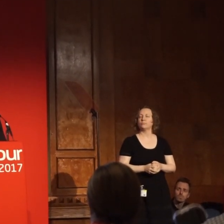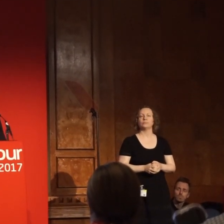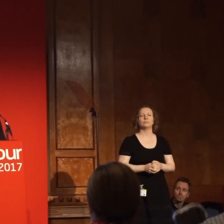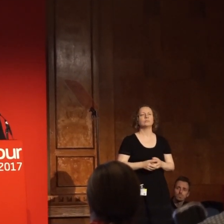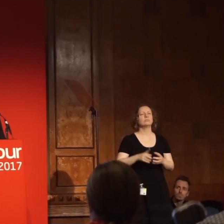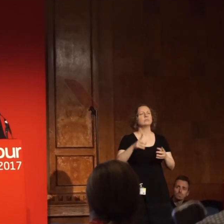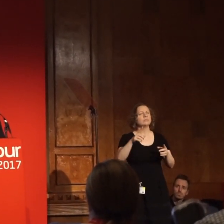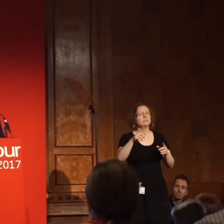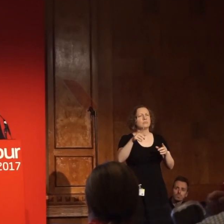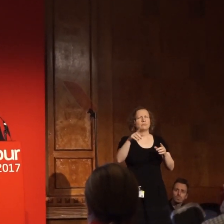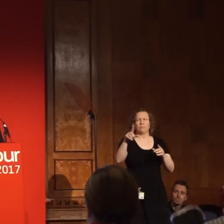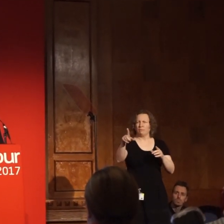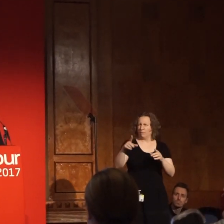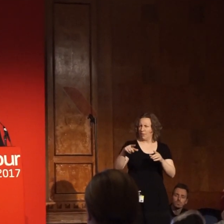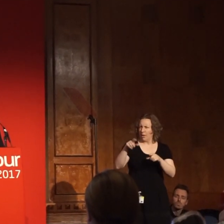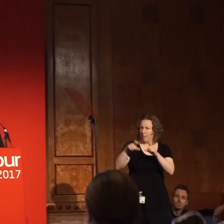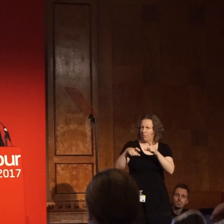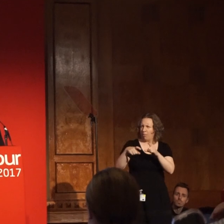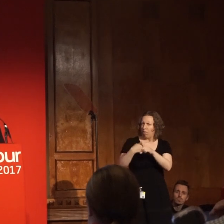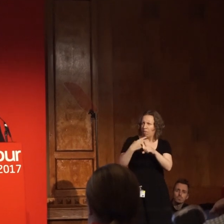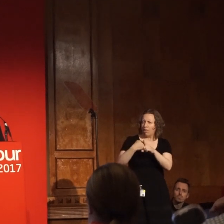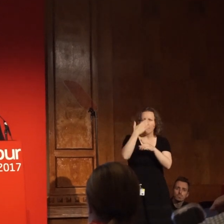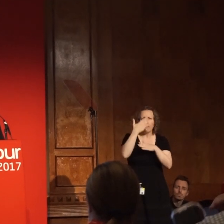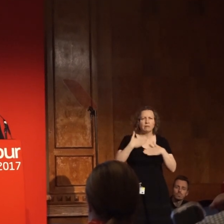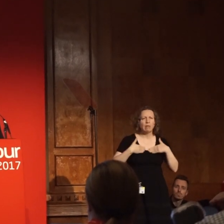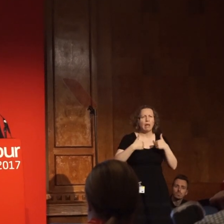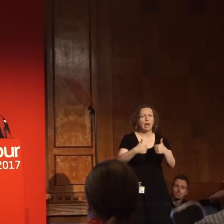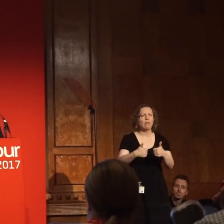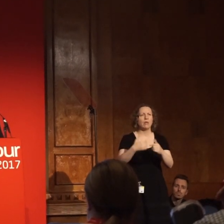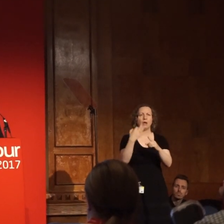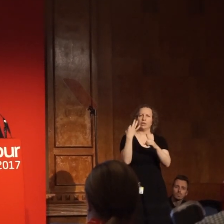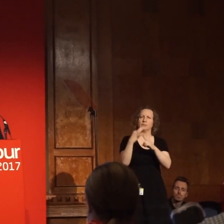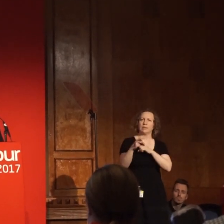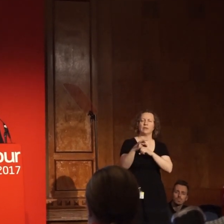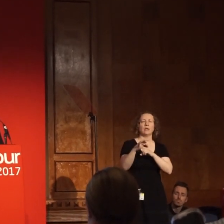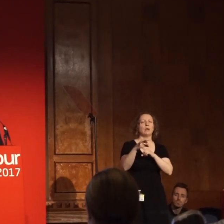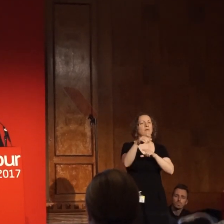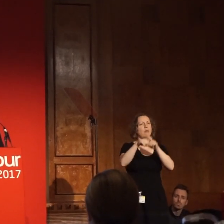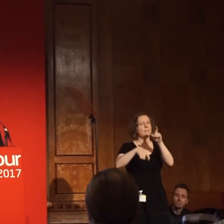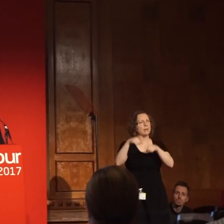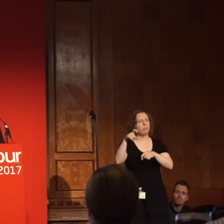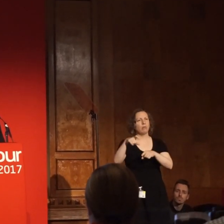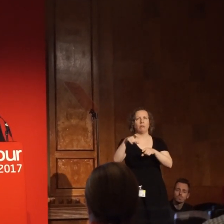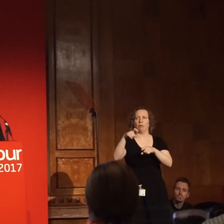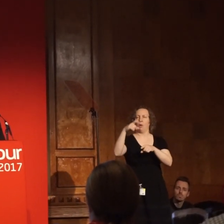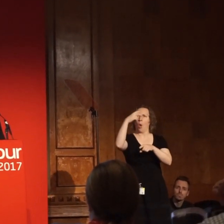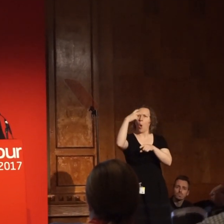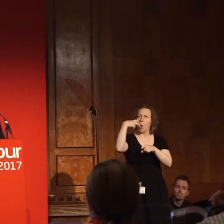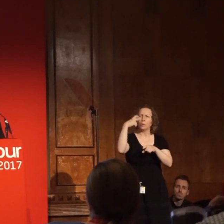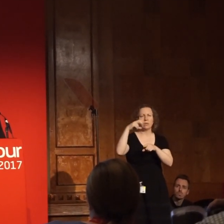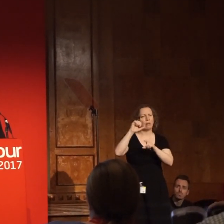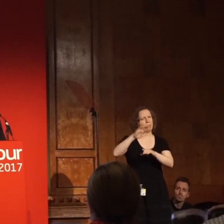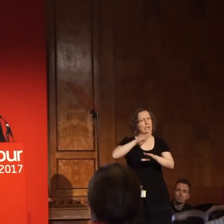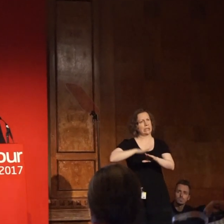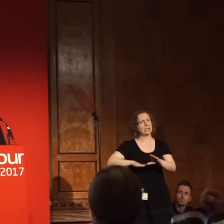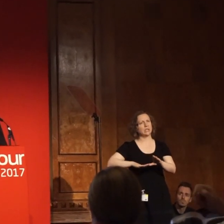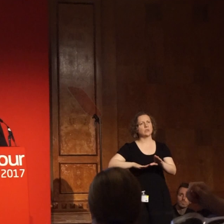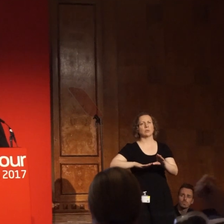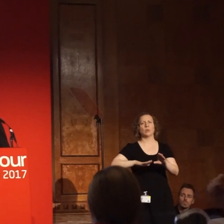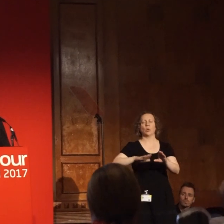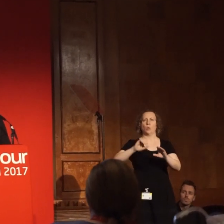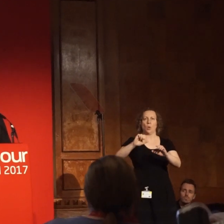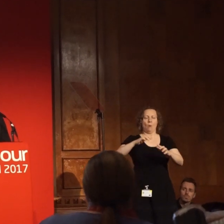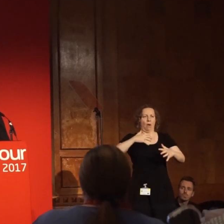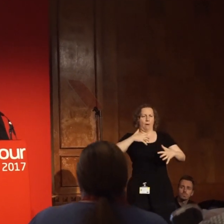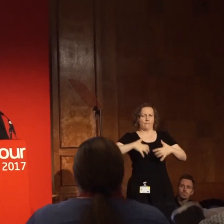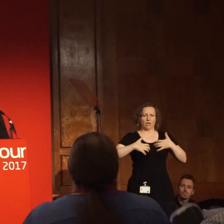Up for mental health, speaking up for social care, speaking up particularly for the needs of older people in our society. You bring such